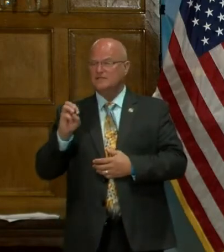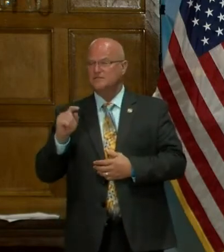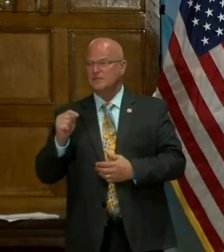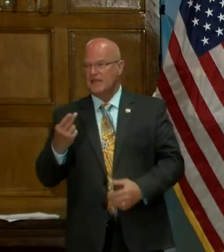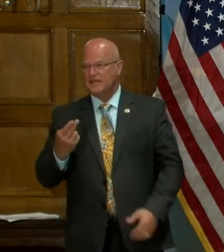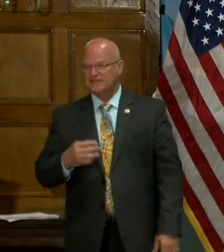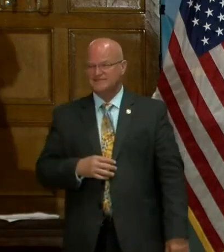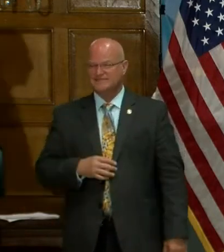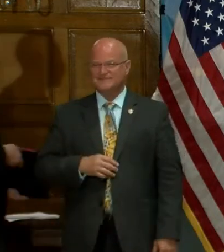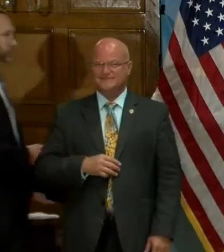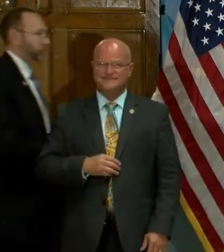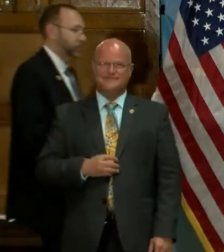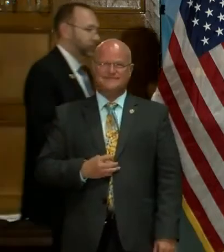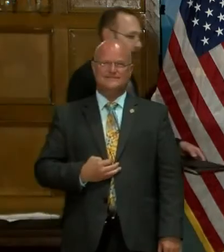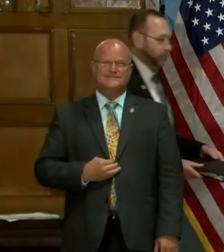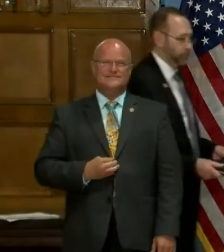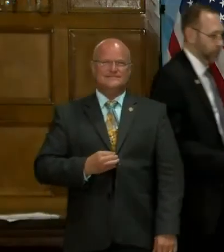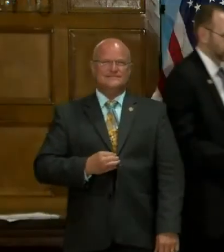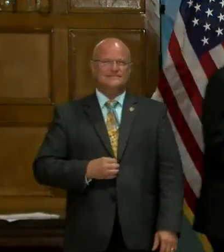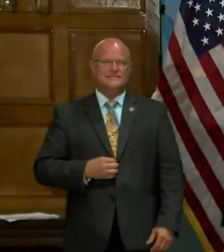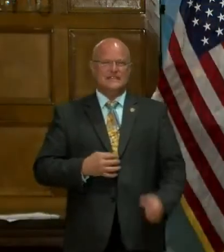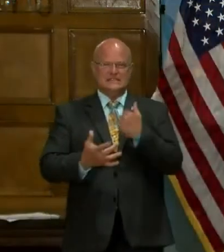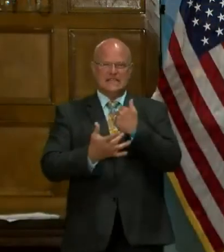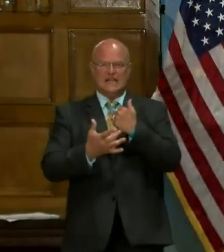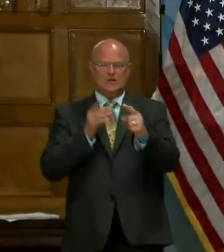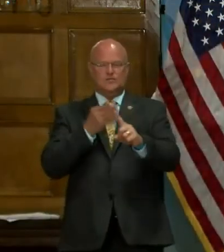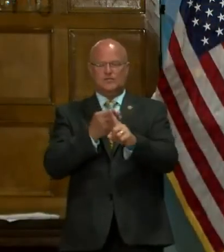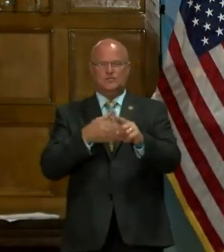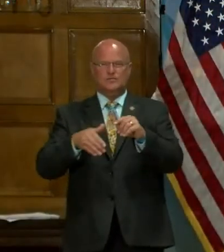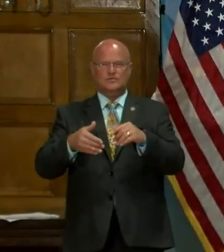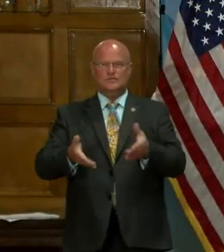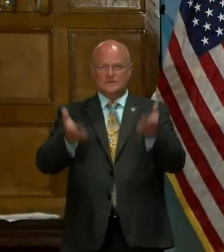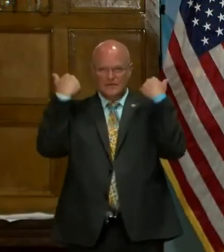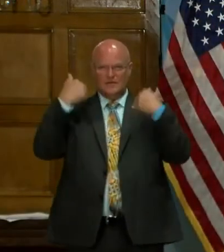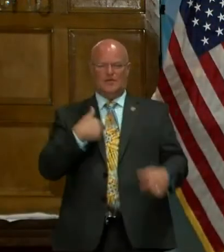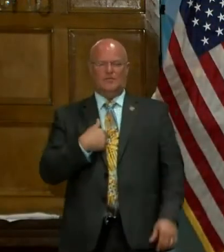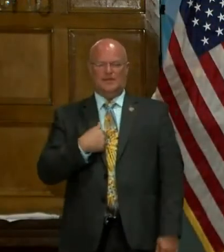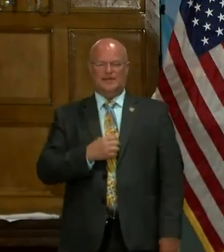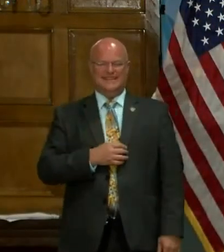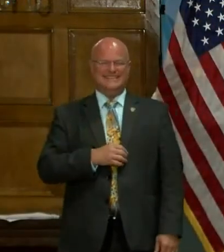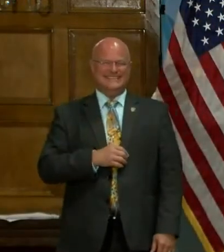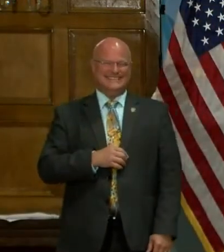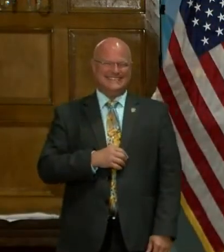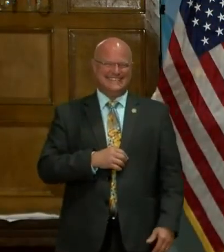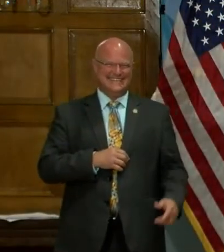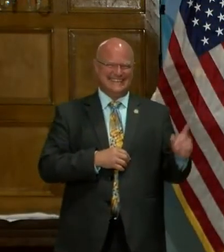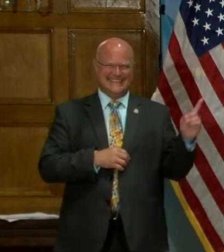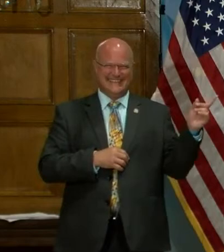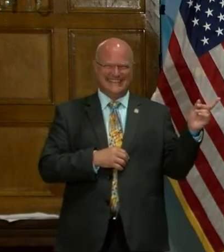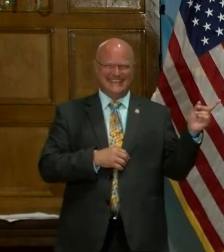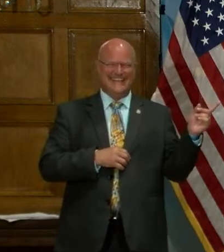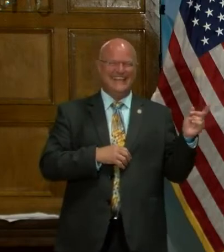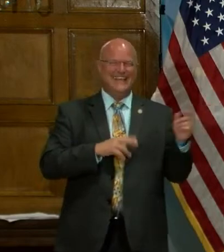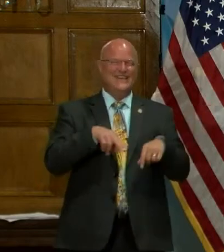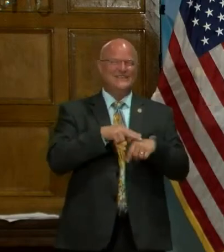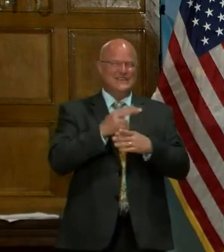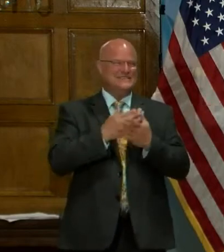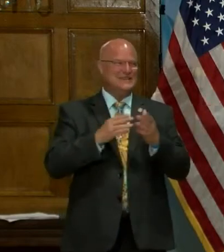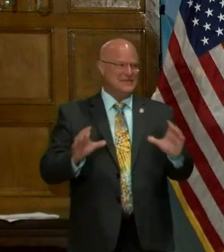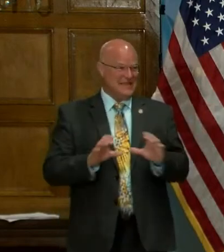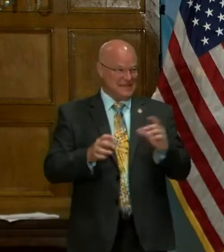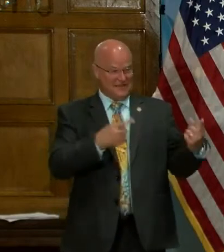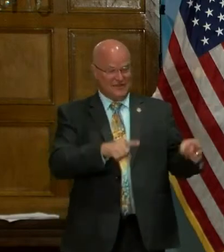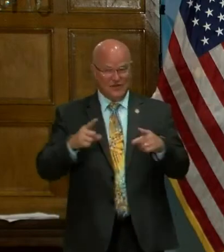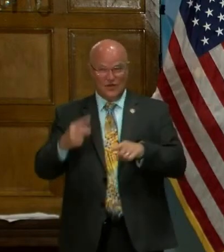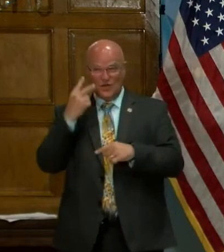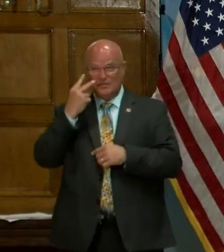Smith? That got technical over above my head. Right. Of course, some of the activities that